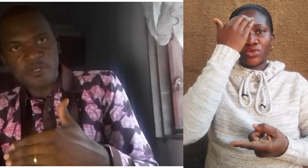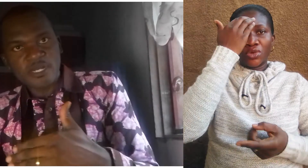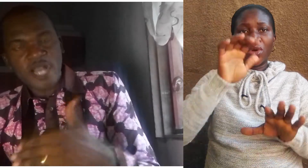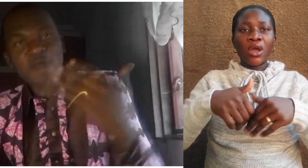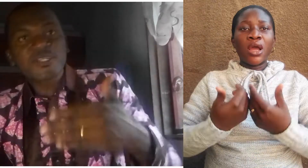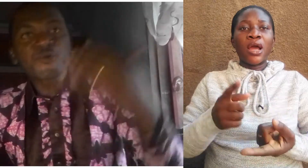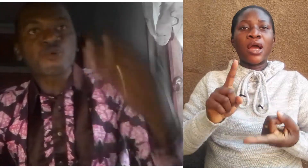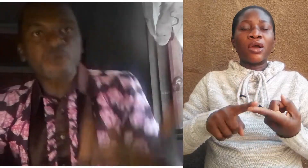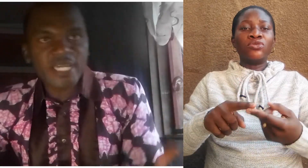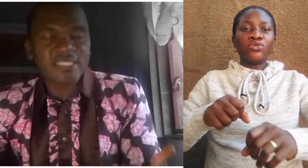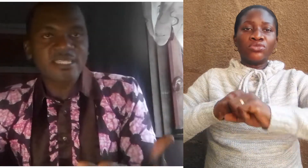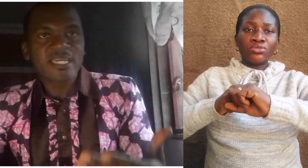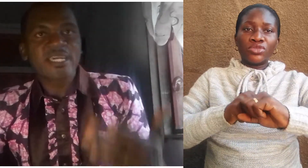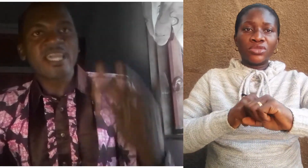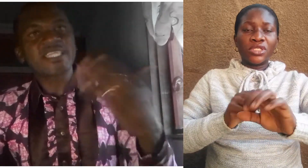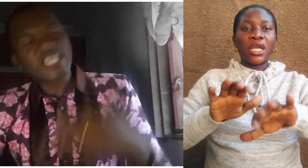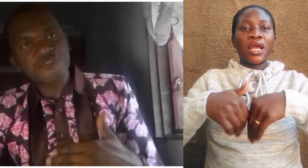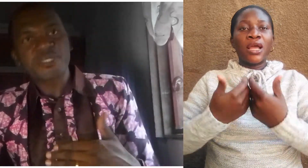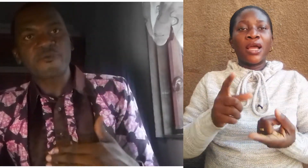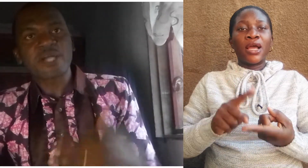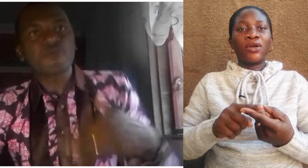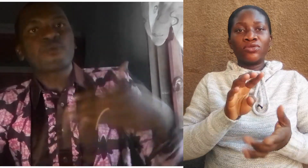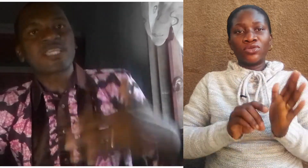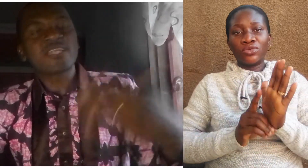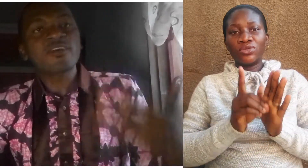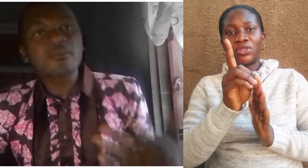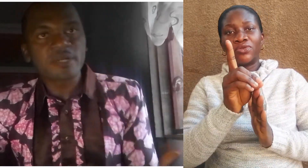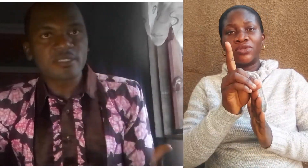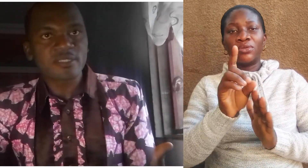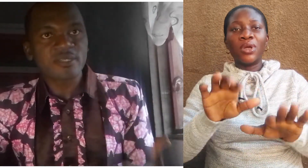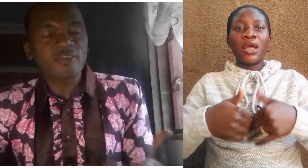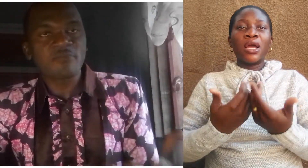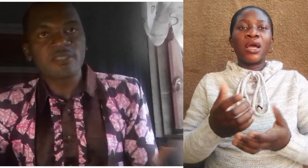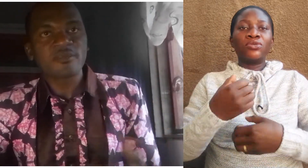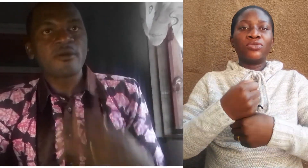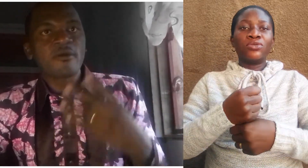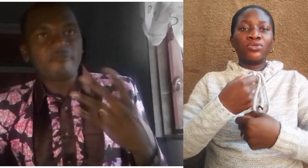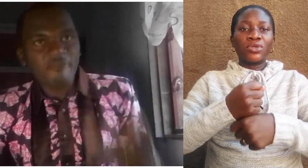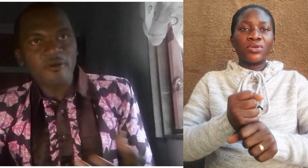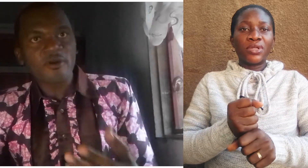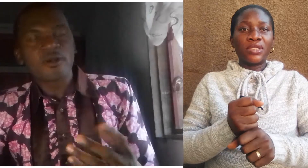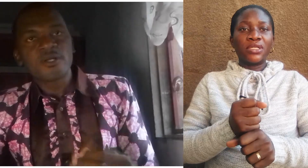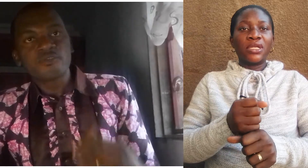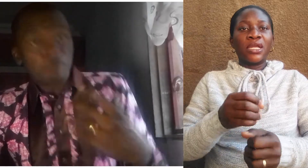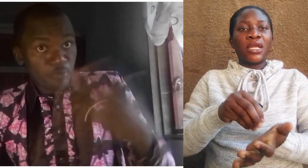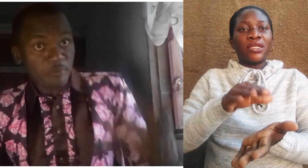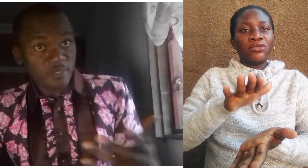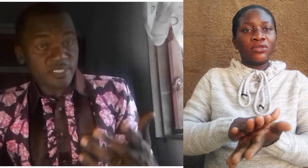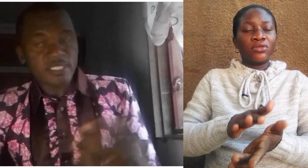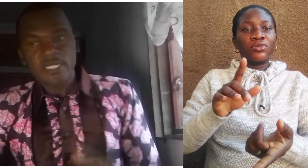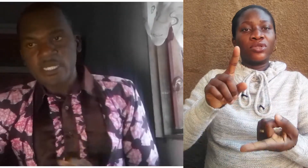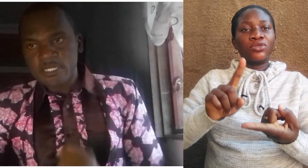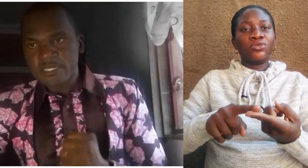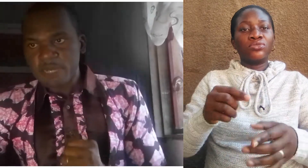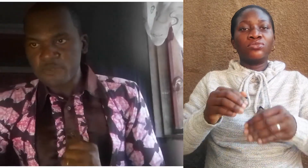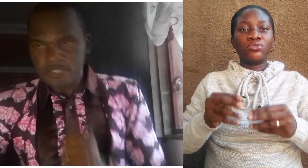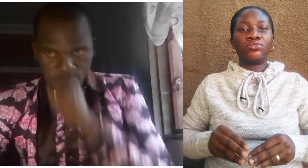develop, how to create a dictionary, how to create a document for to